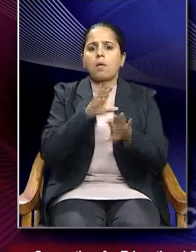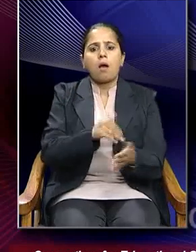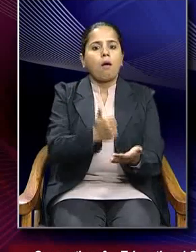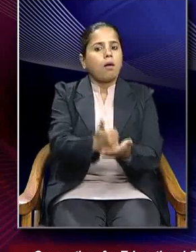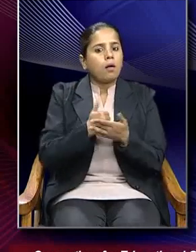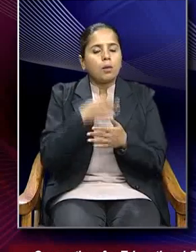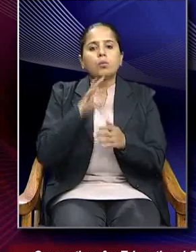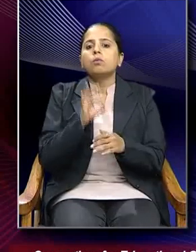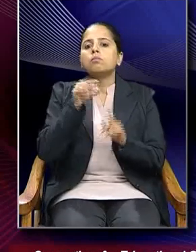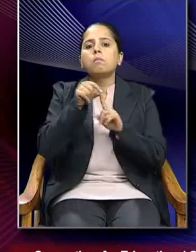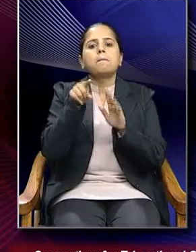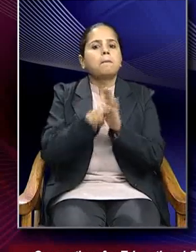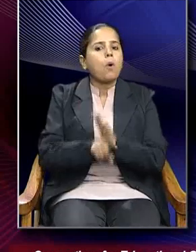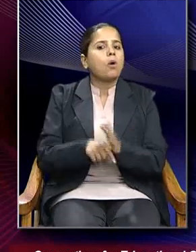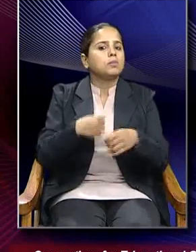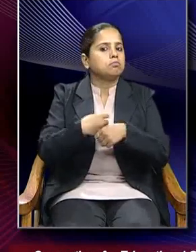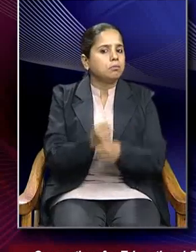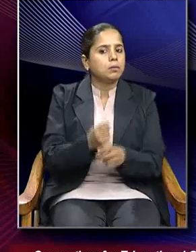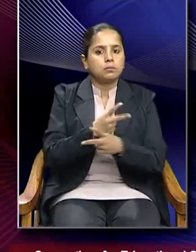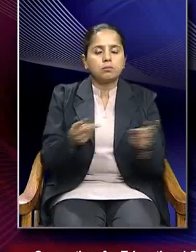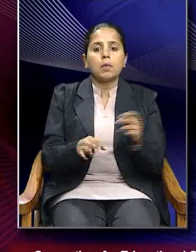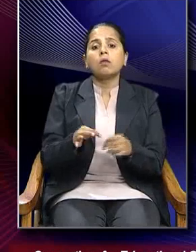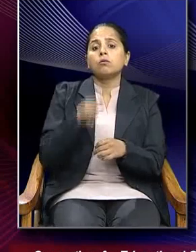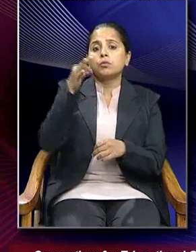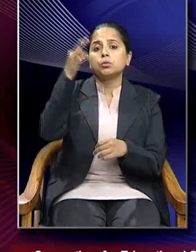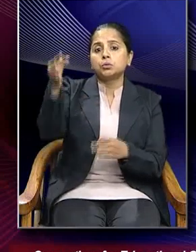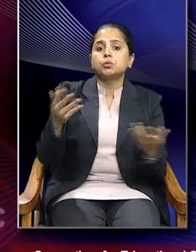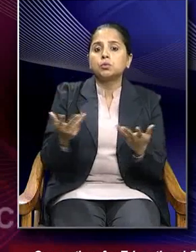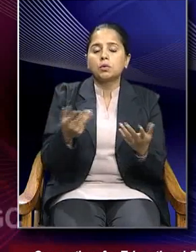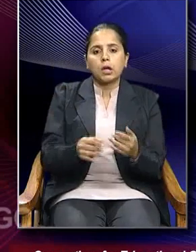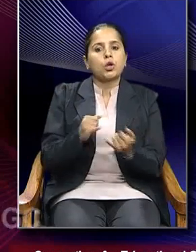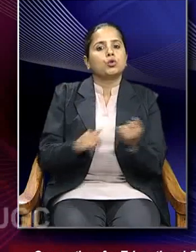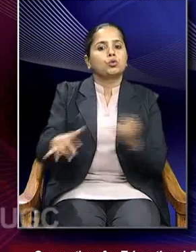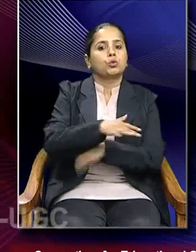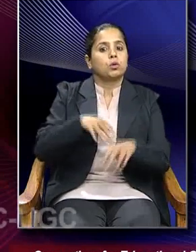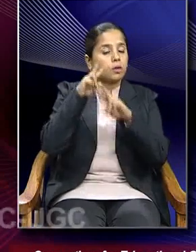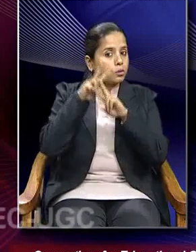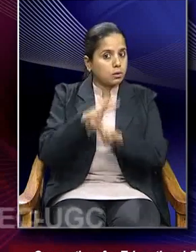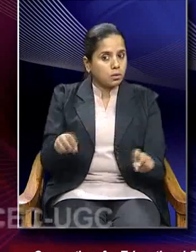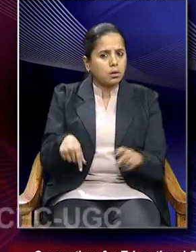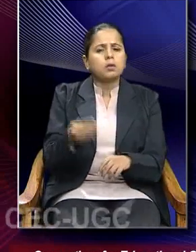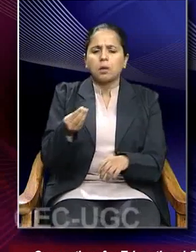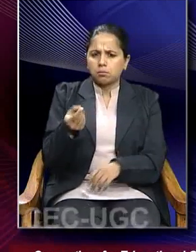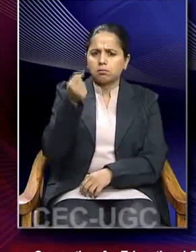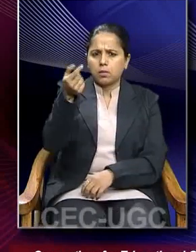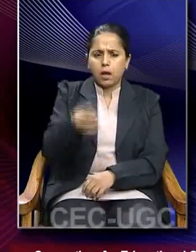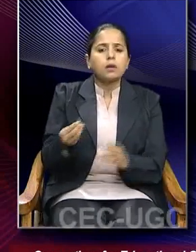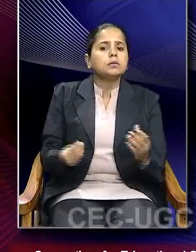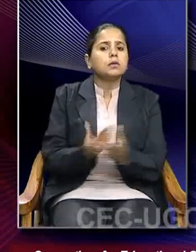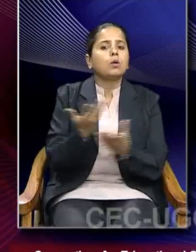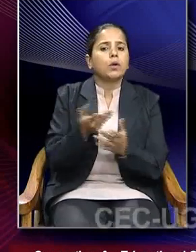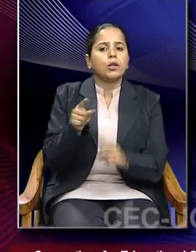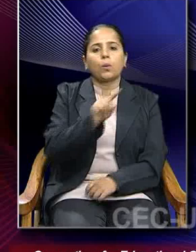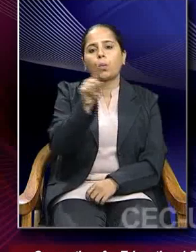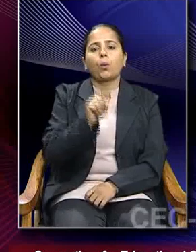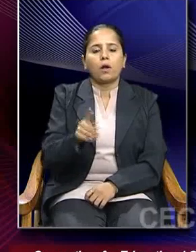making policy, helps in predicting future. So sociological research often begins with the